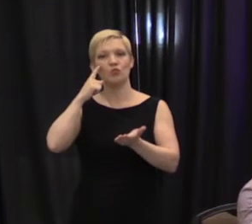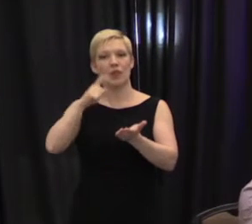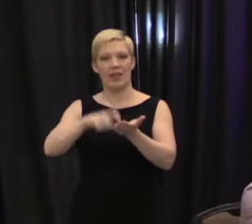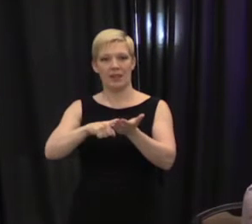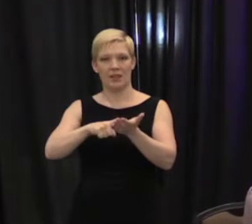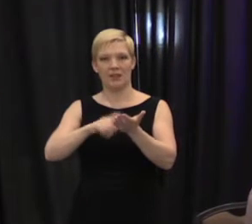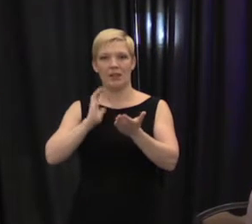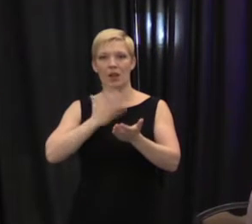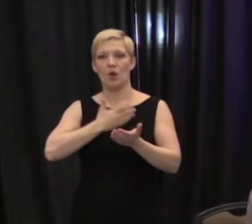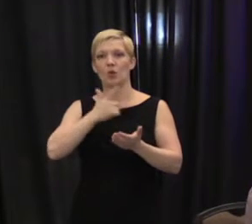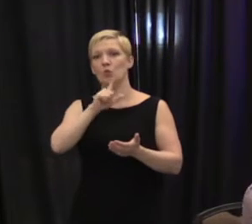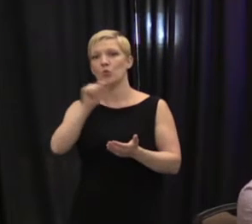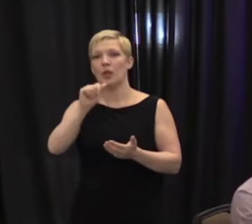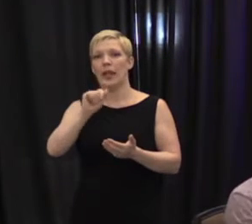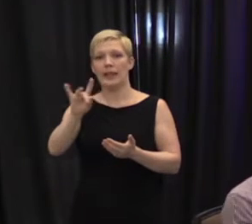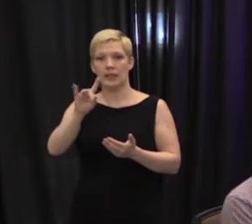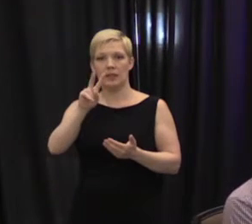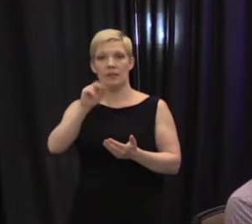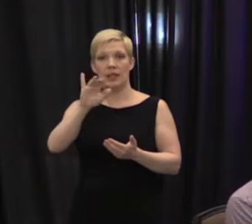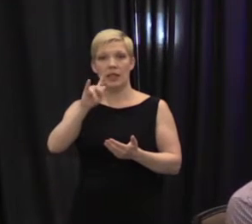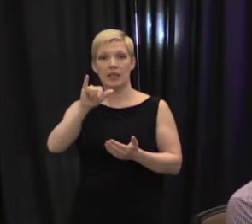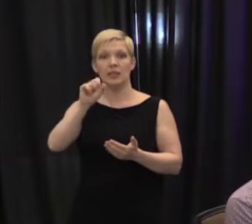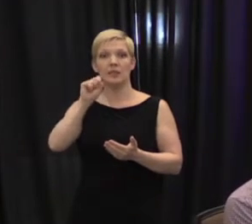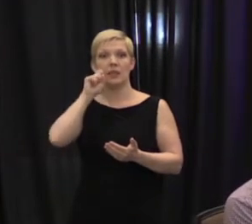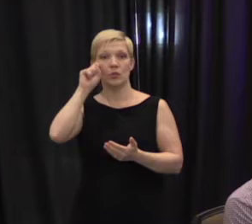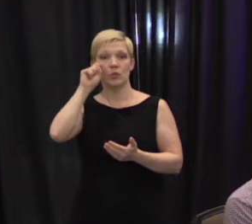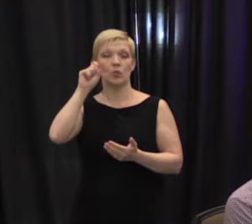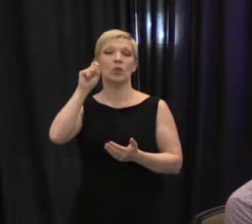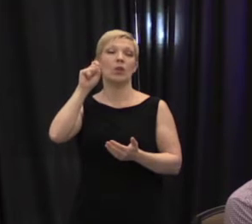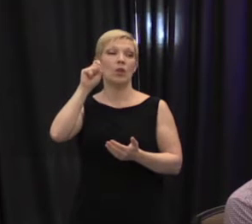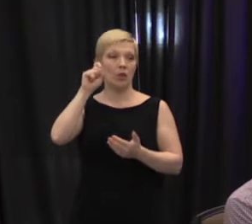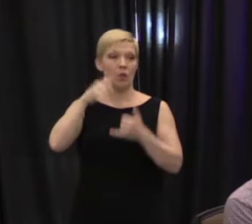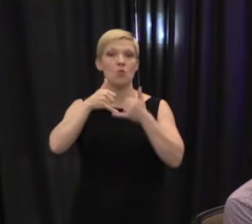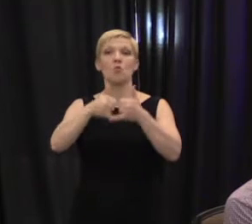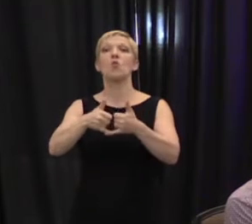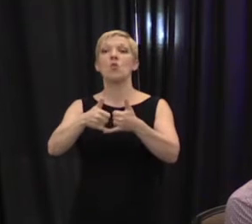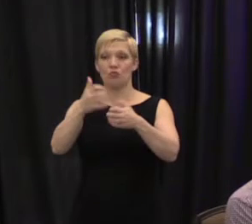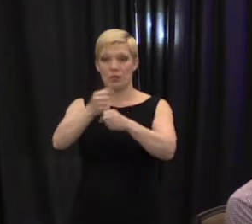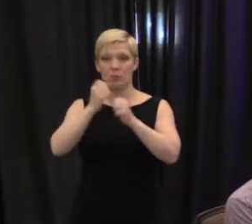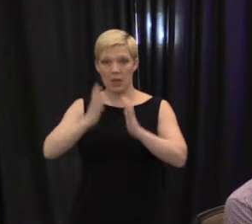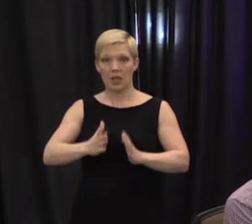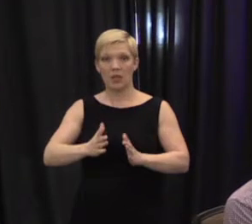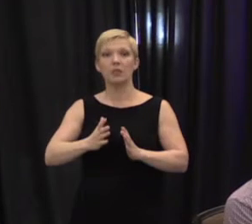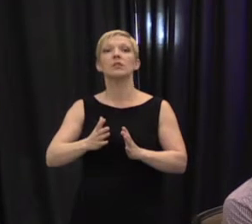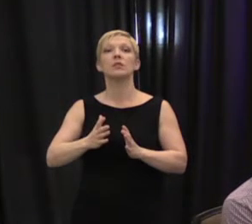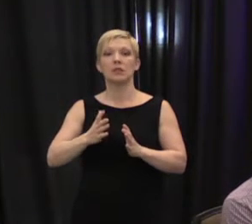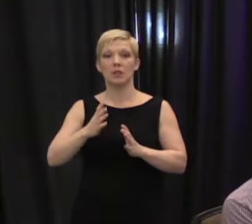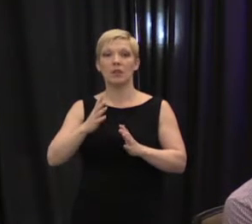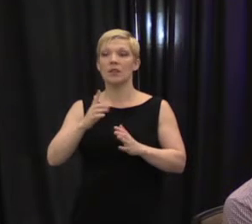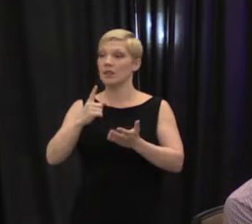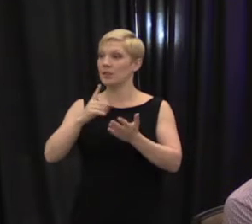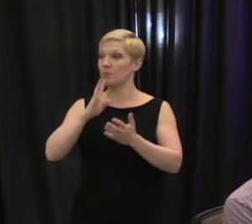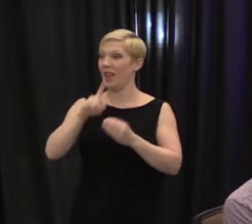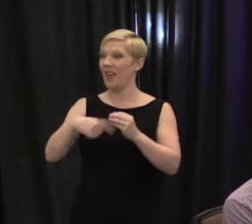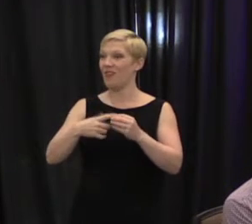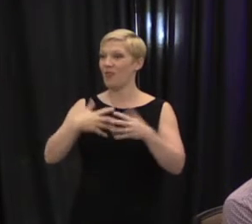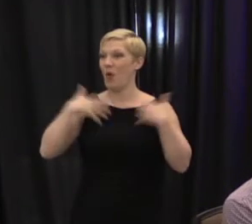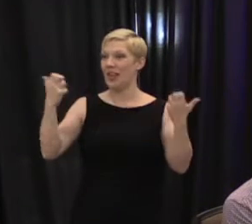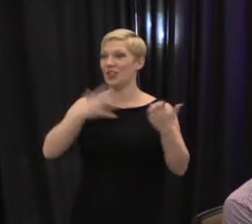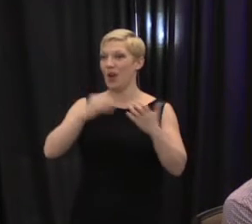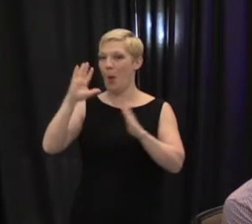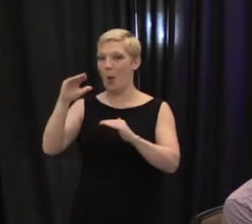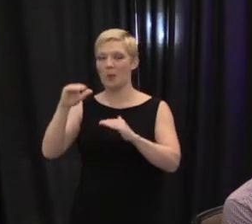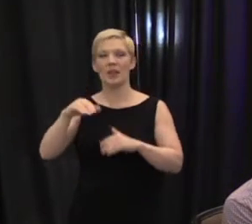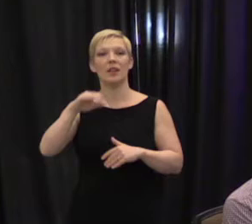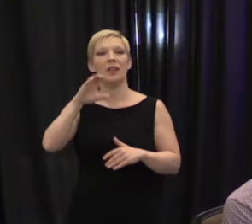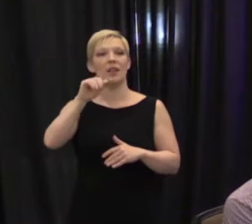recognize our 2018 Vicky Sexual Freedom Award recipients. Speaking of rage and hope, Carrie Bettinger